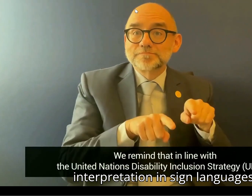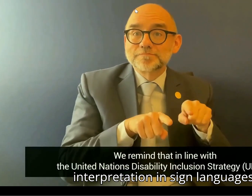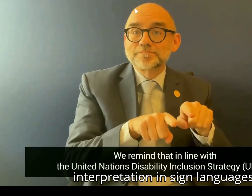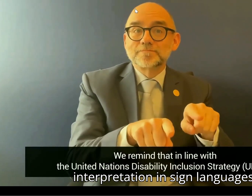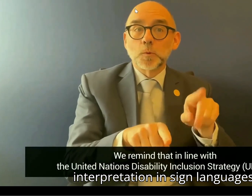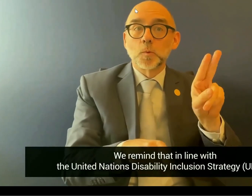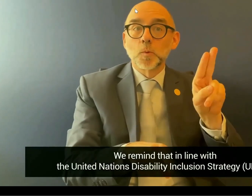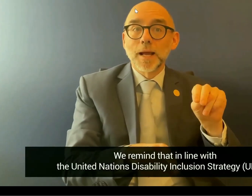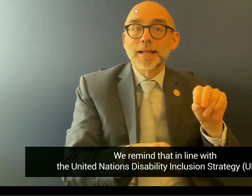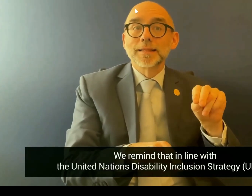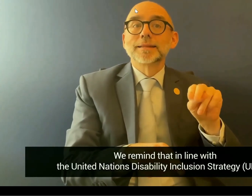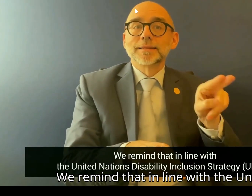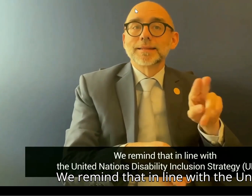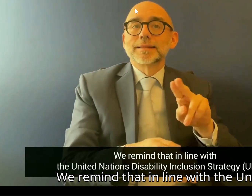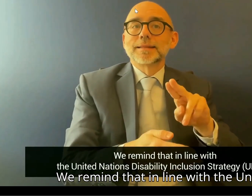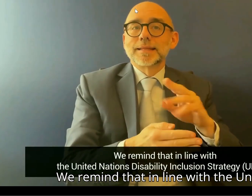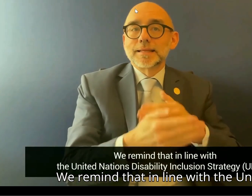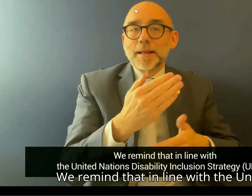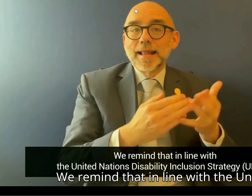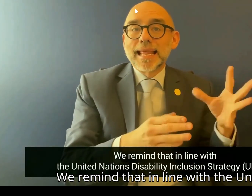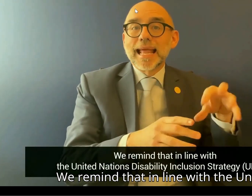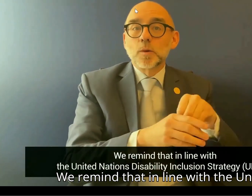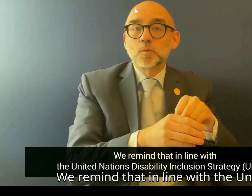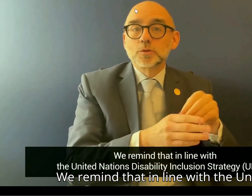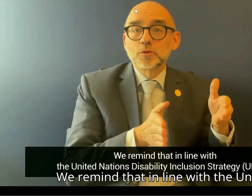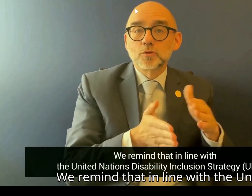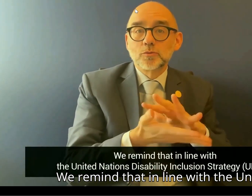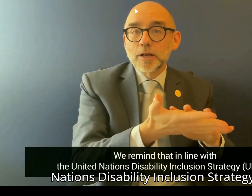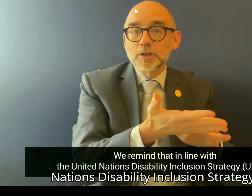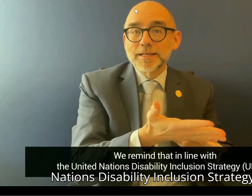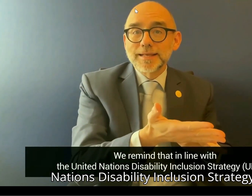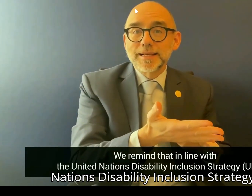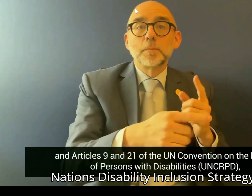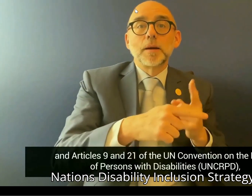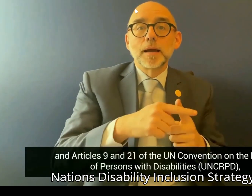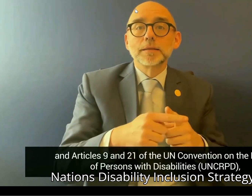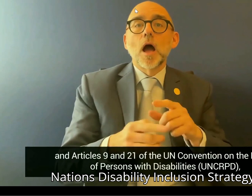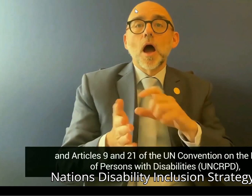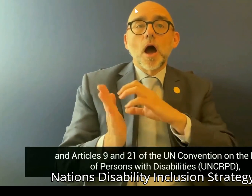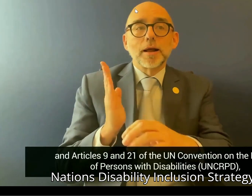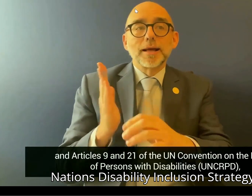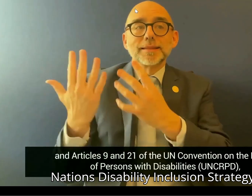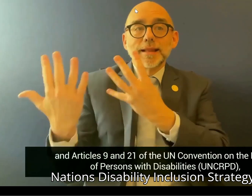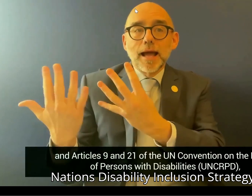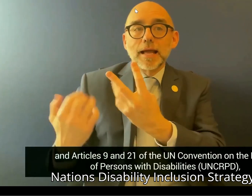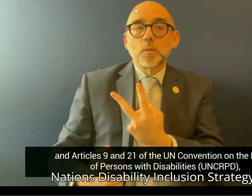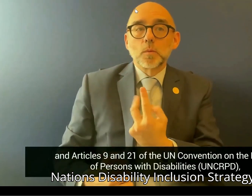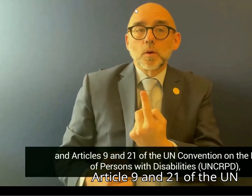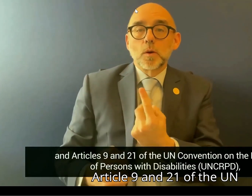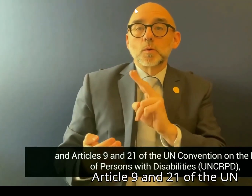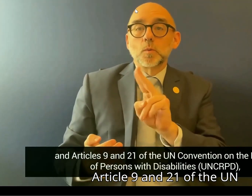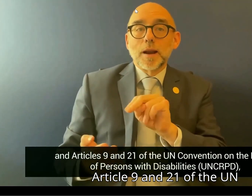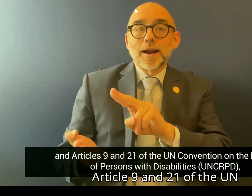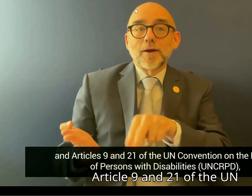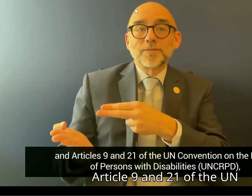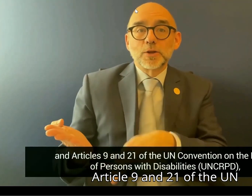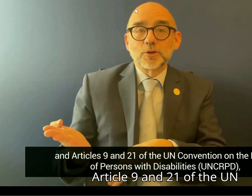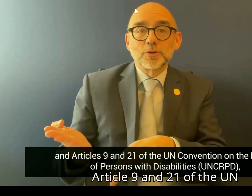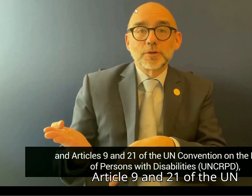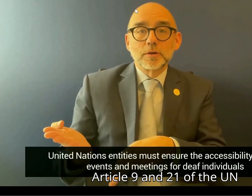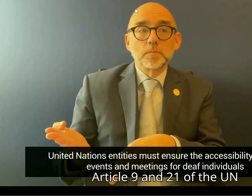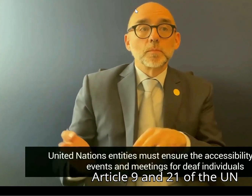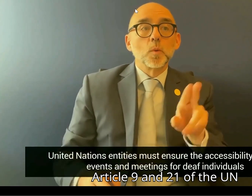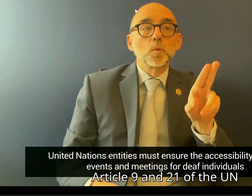in sign languages. We remind that in line with the United Nations Disability Inclusion Strategy and Article 9